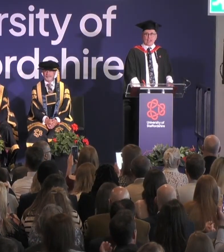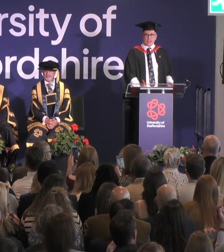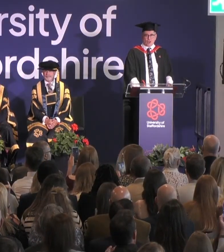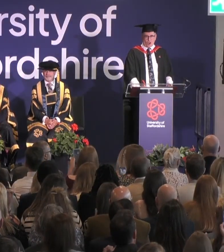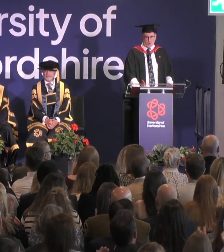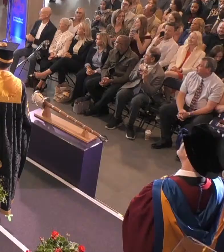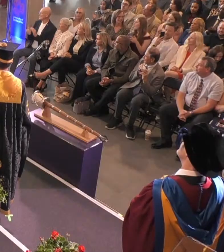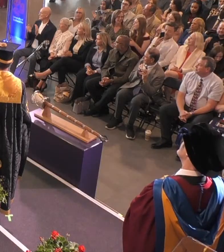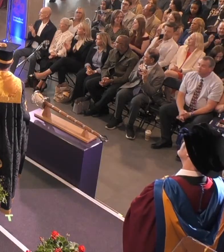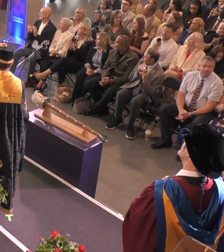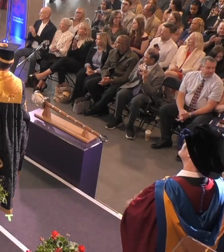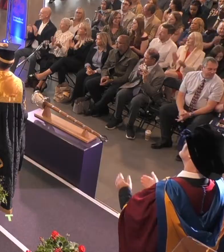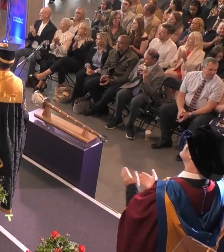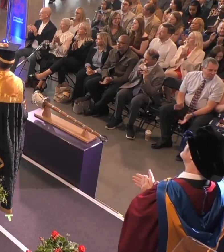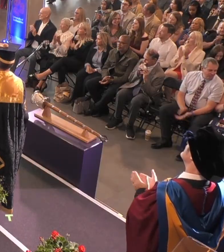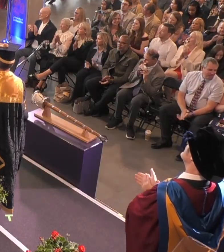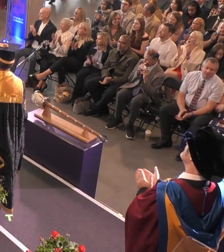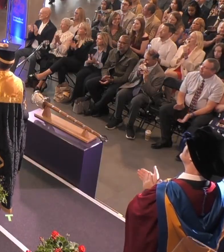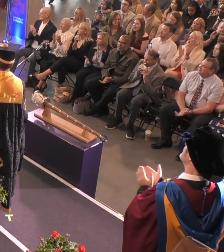Jessica Hancock.